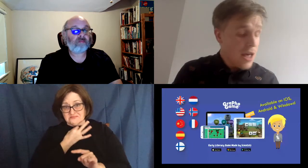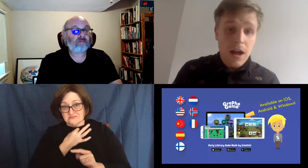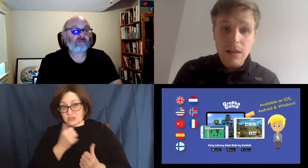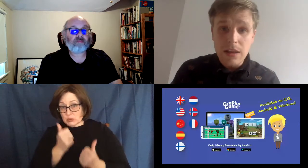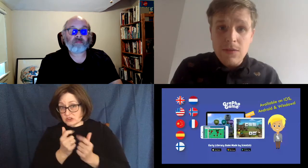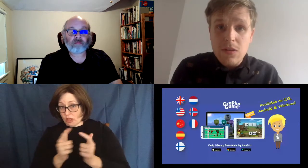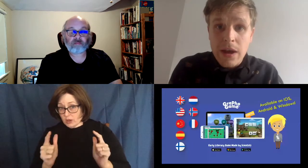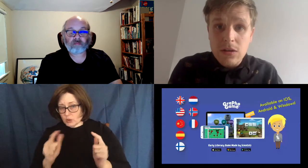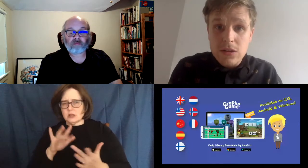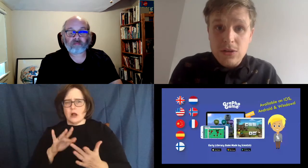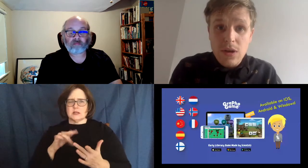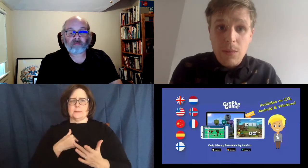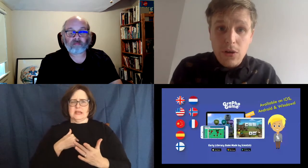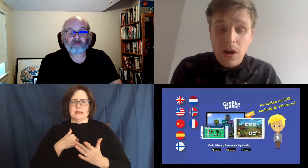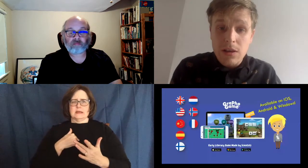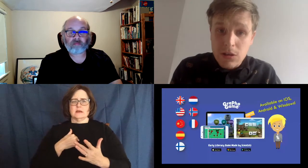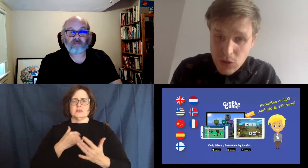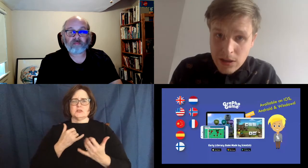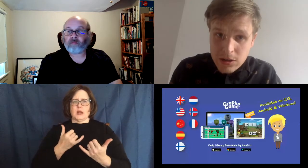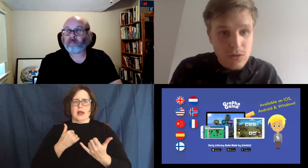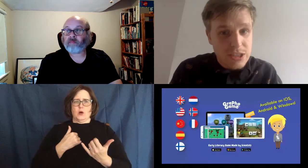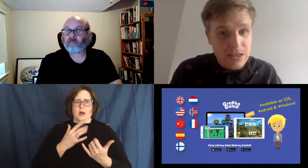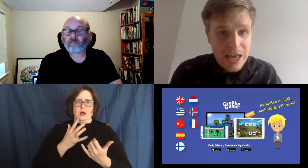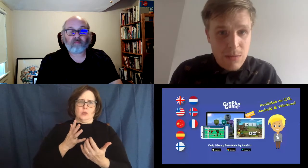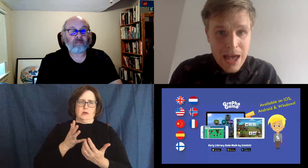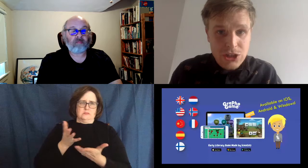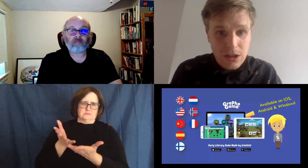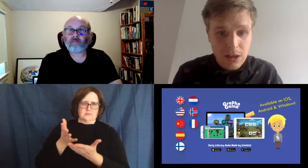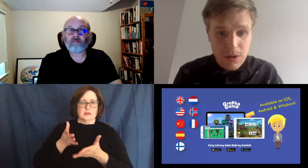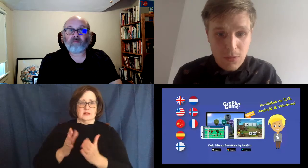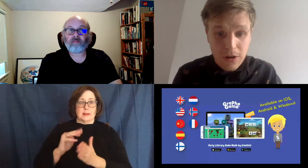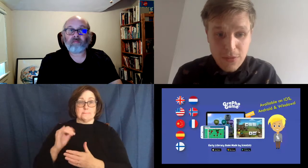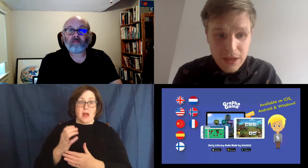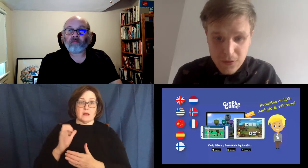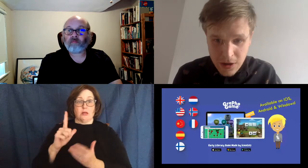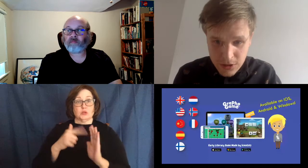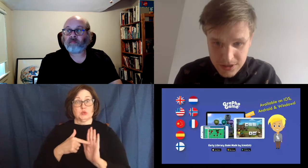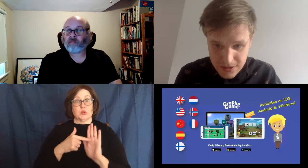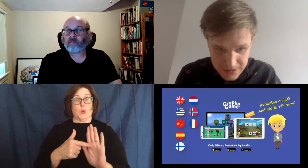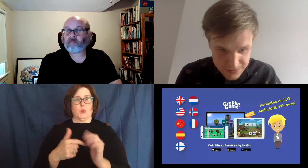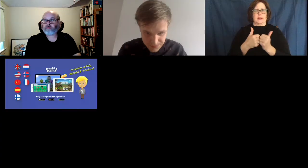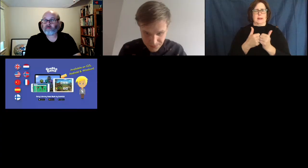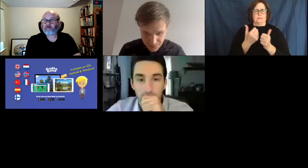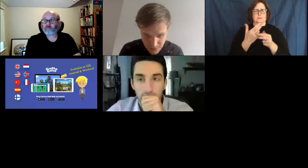But I'll leave it to Michael to put our little trailer so you see the game in action a little bit more. Thank you very much.